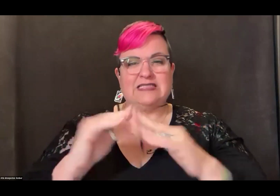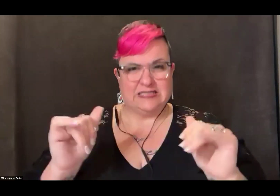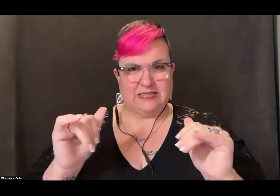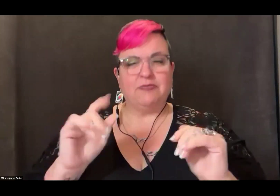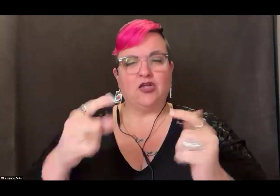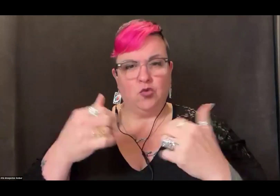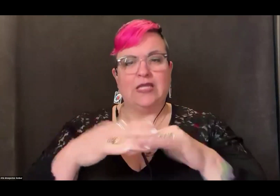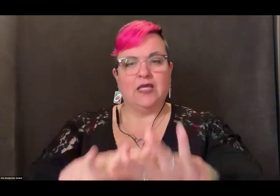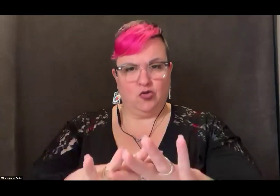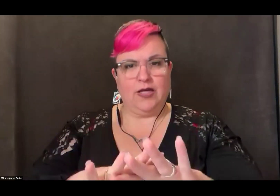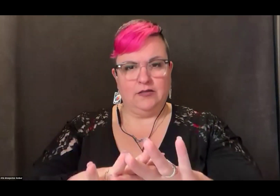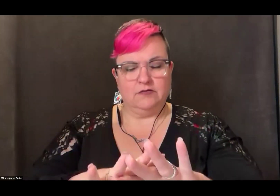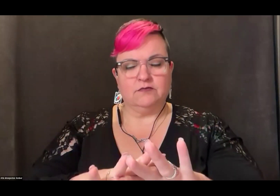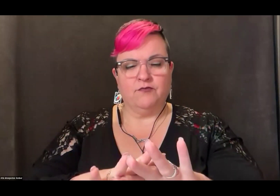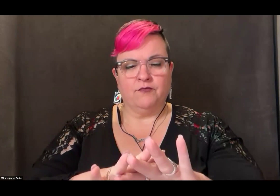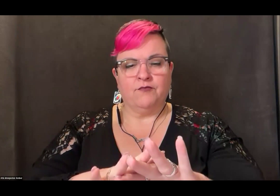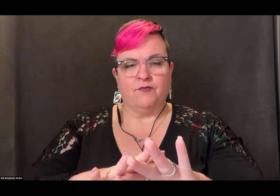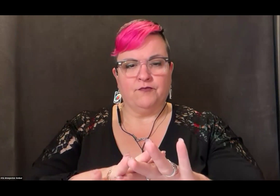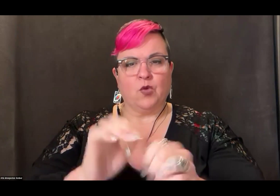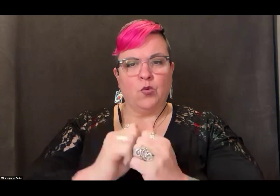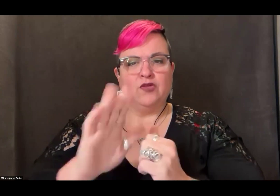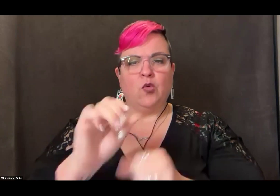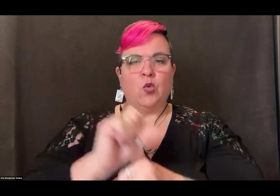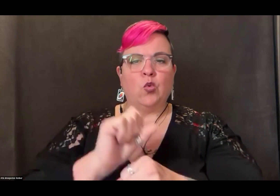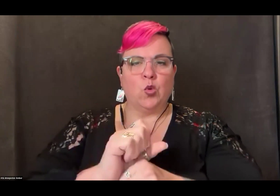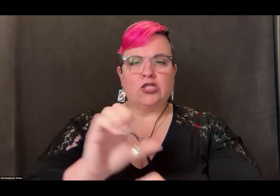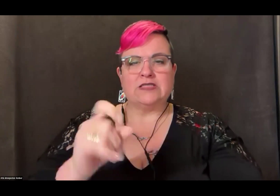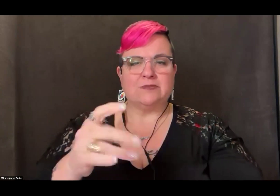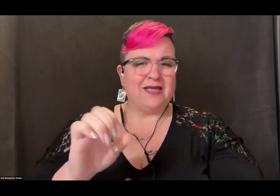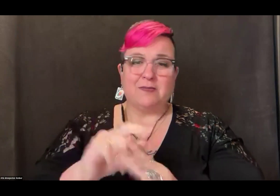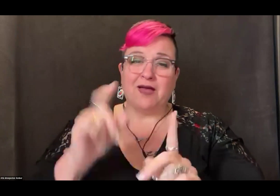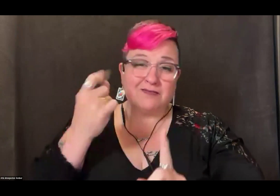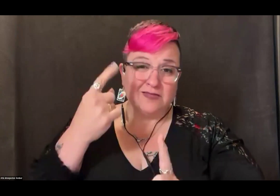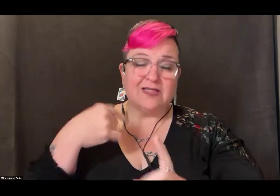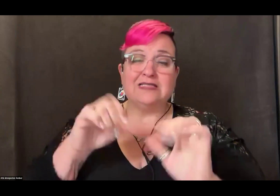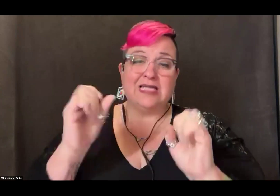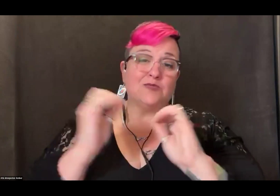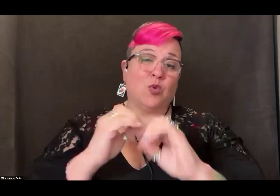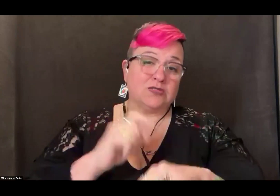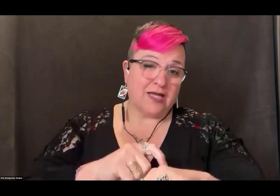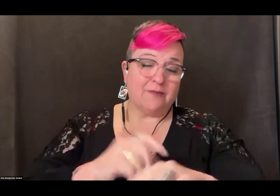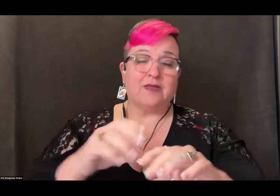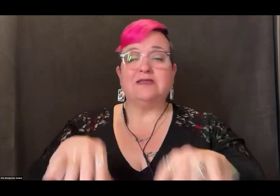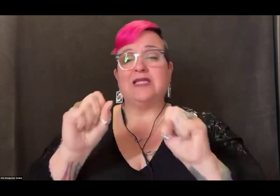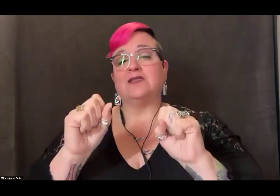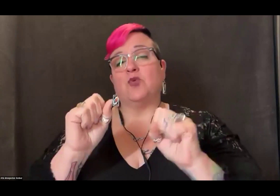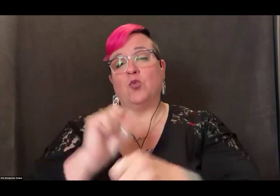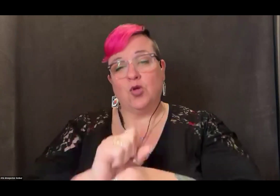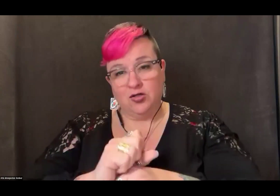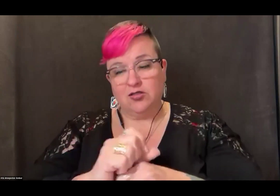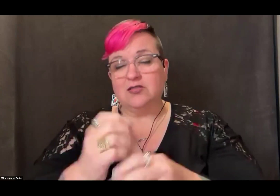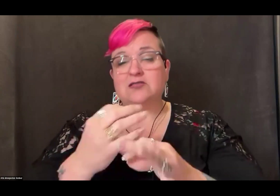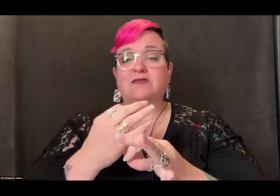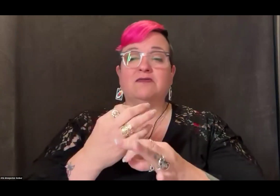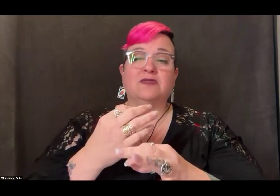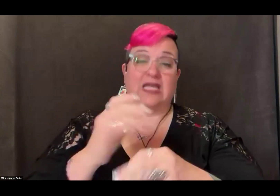can integrate into your workspace. But that takes more work and that takes more setup, and it's